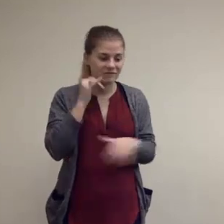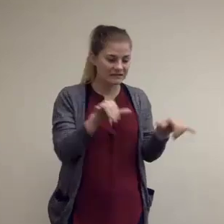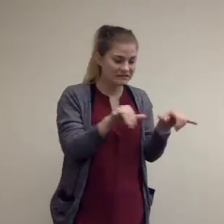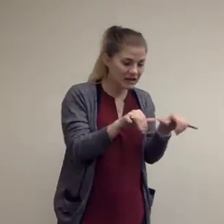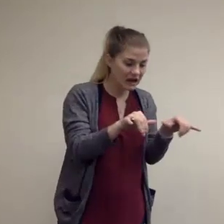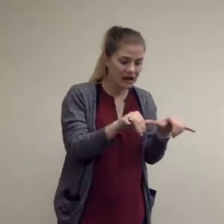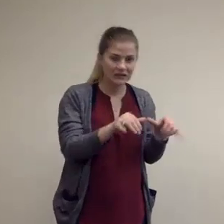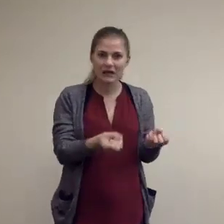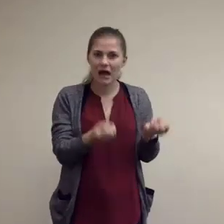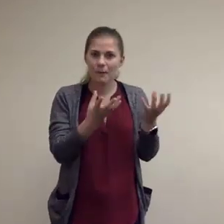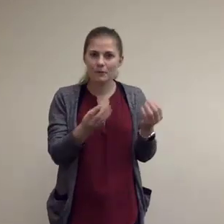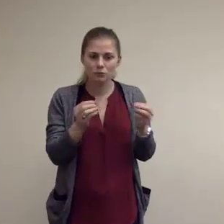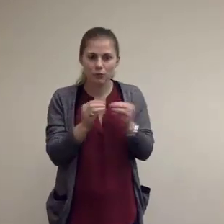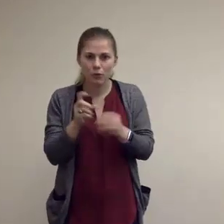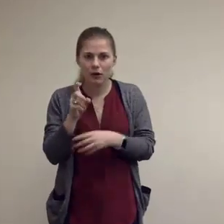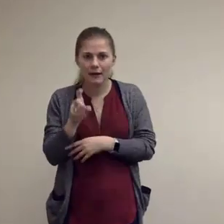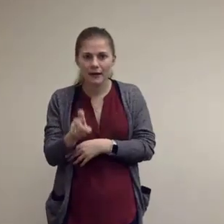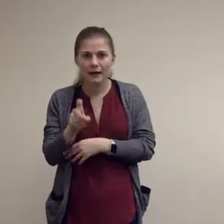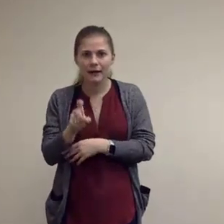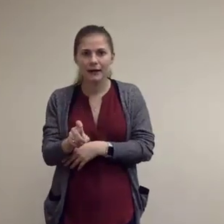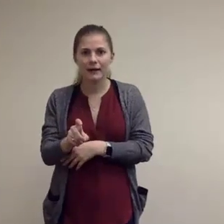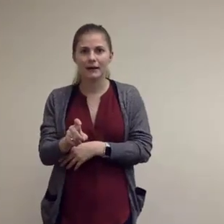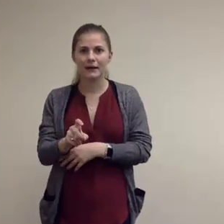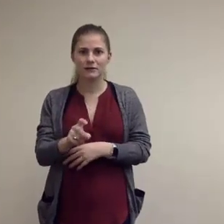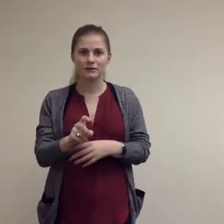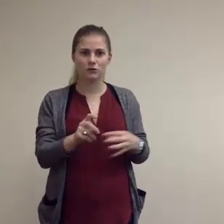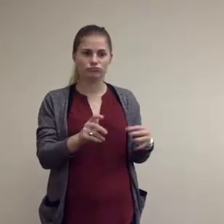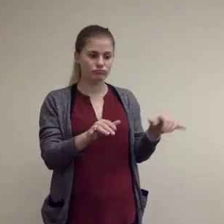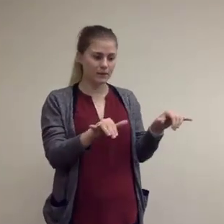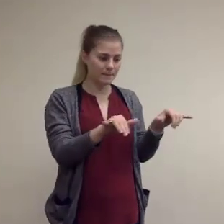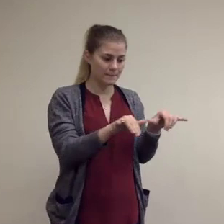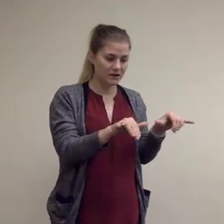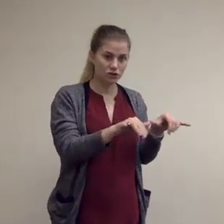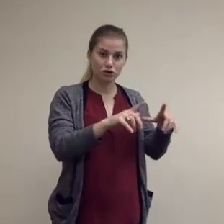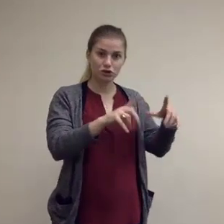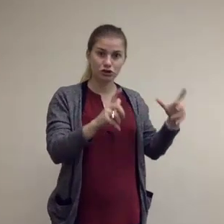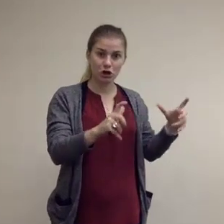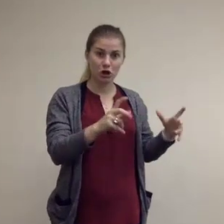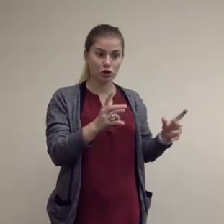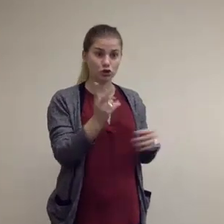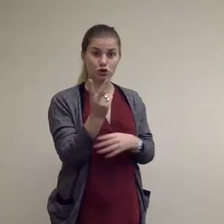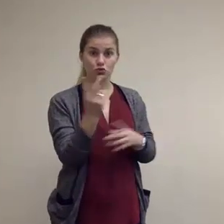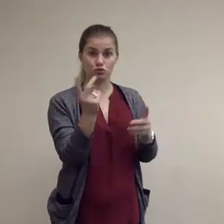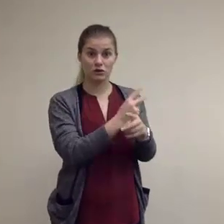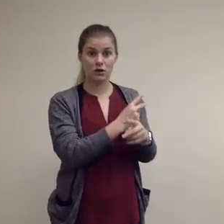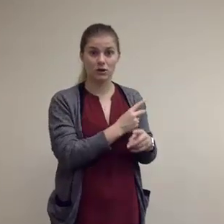as much? Twice, right? Twice the mass, twice the force. So if Earth is twice as big as the moon, Earth would have twice